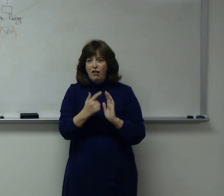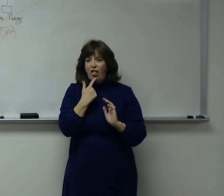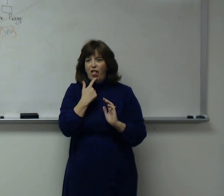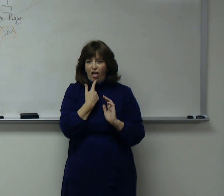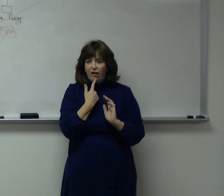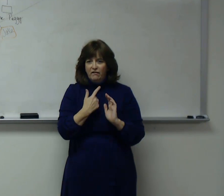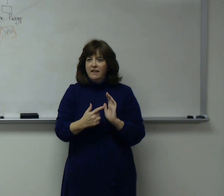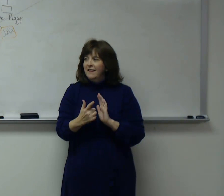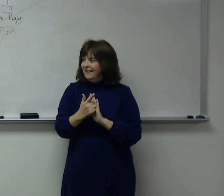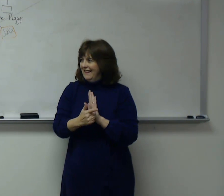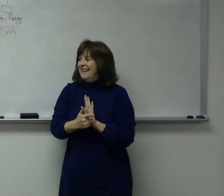You're saying that like